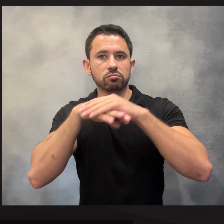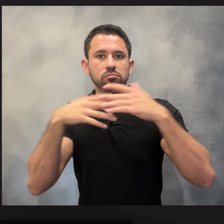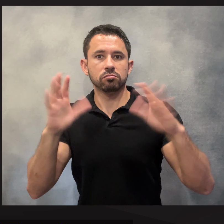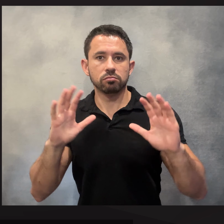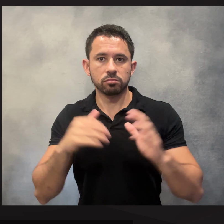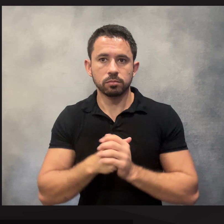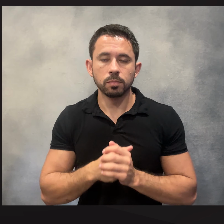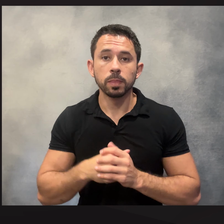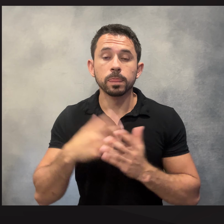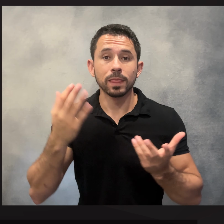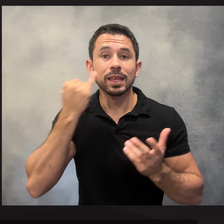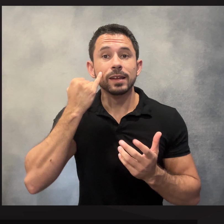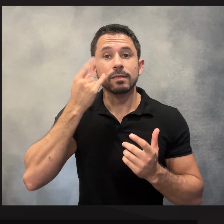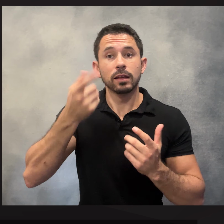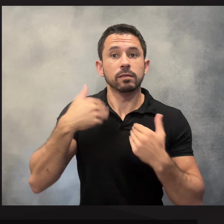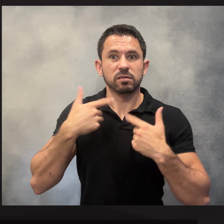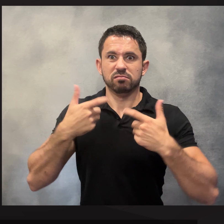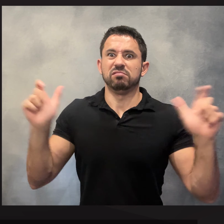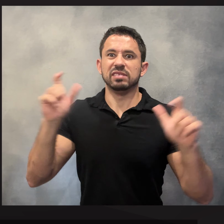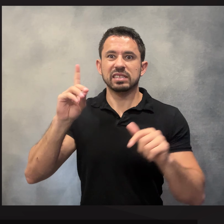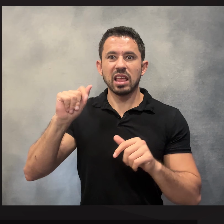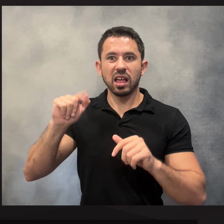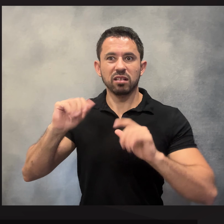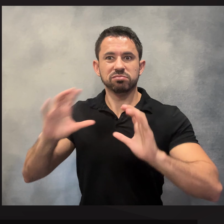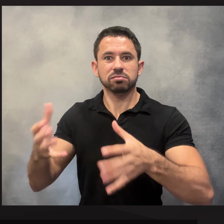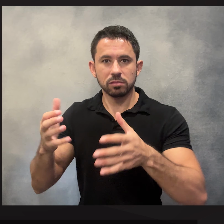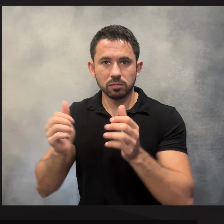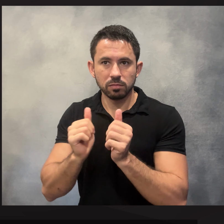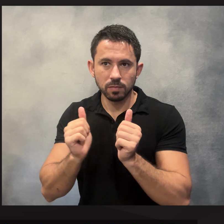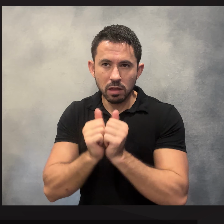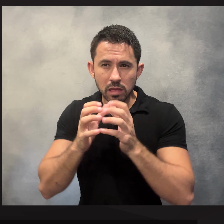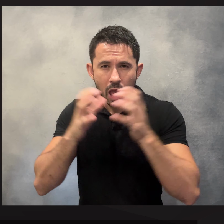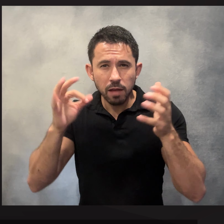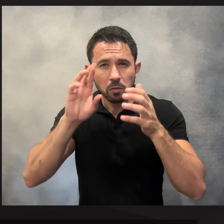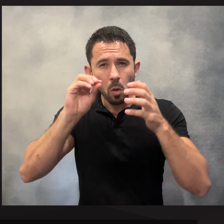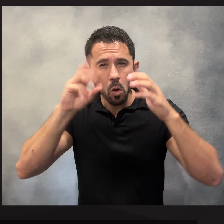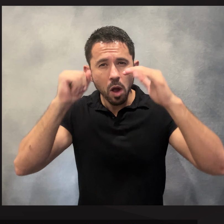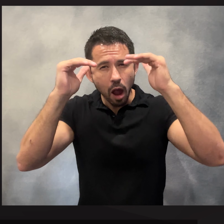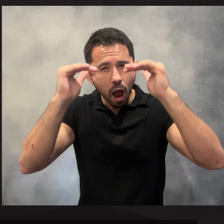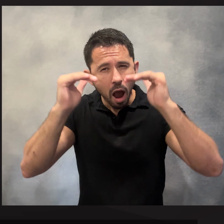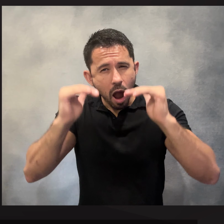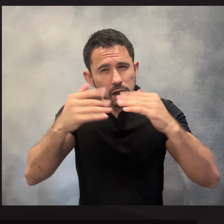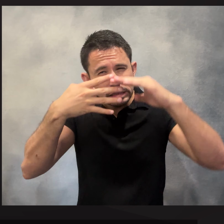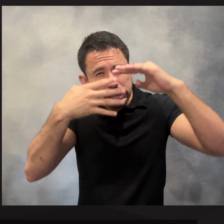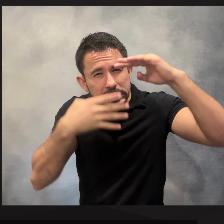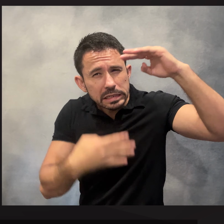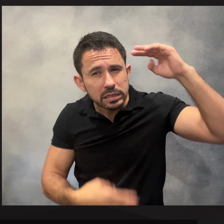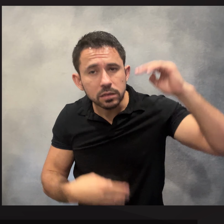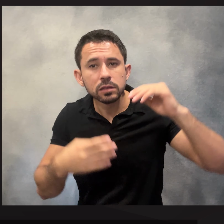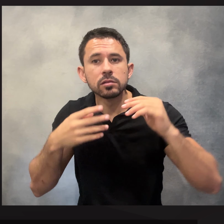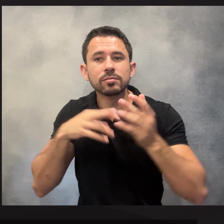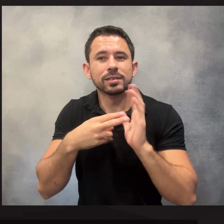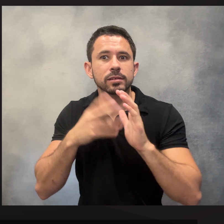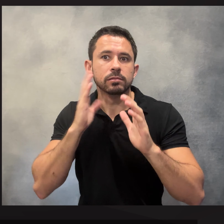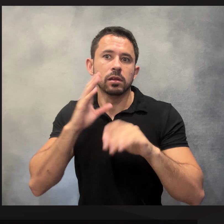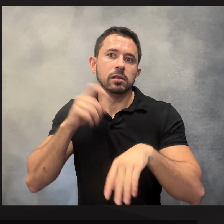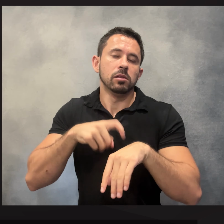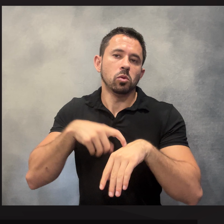If you have a large data set with lots of rows, it will take a long time to download and consume lots of storage space.